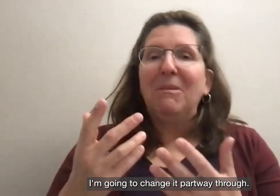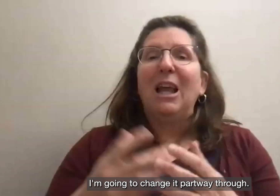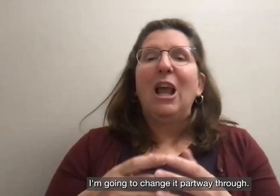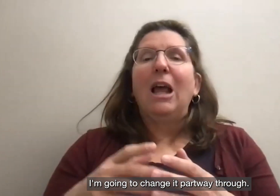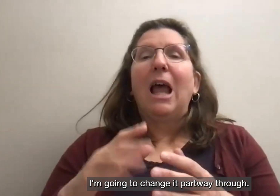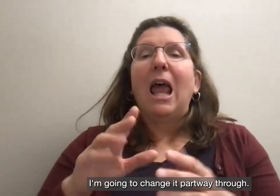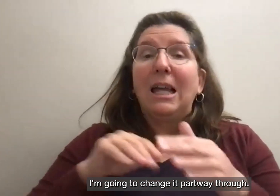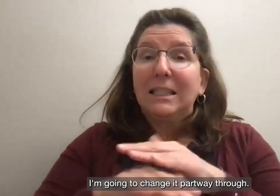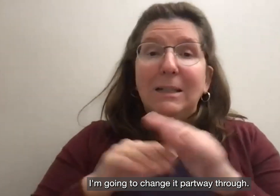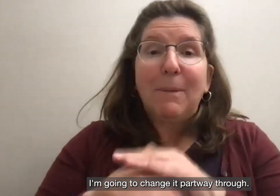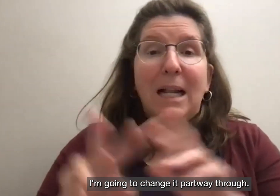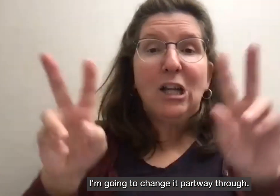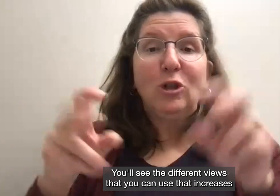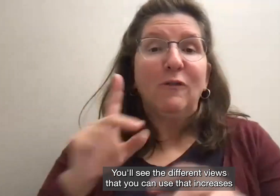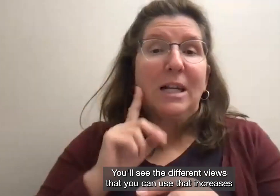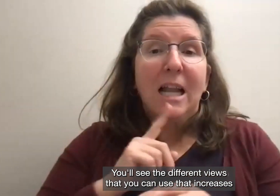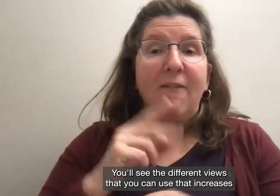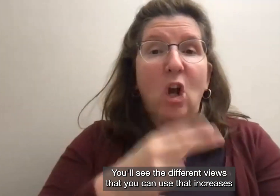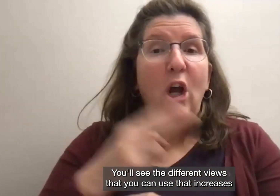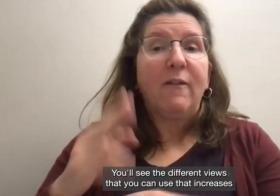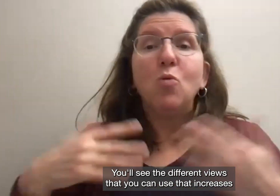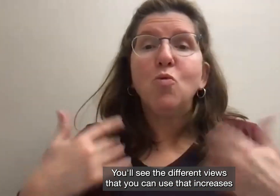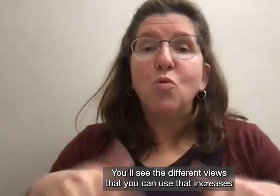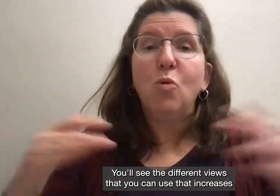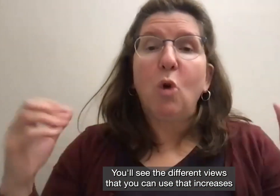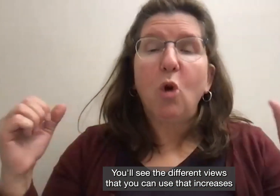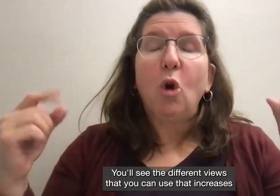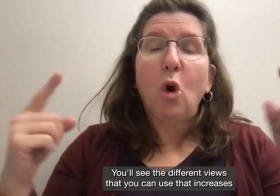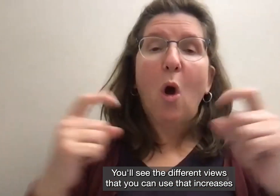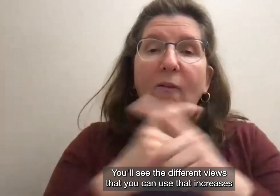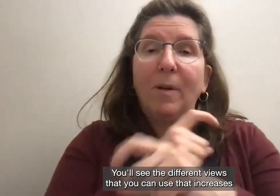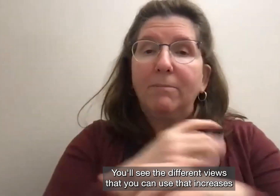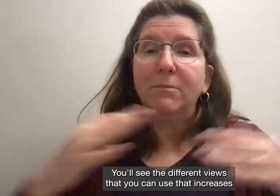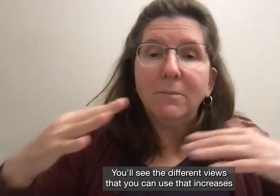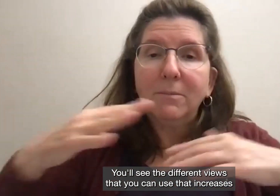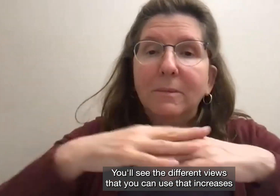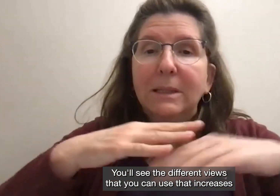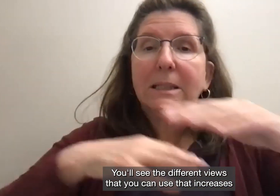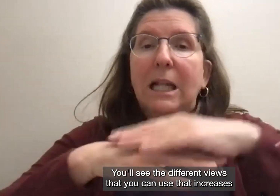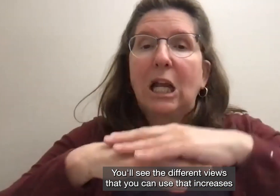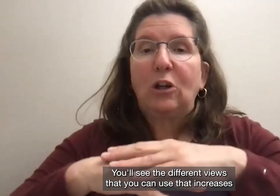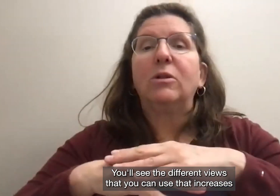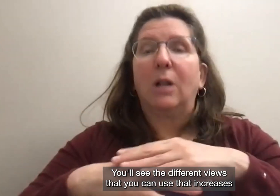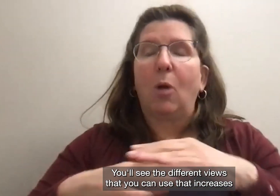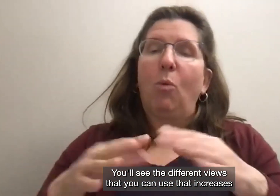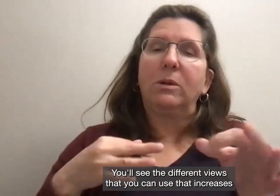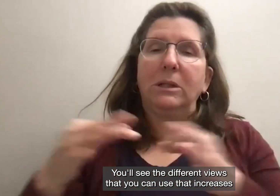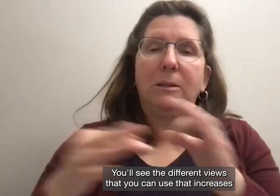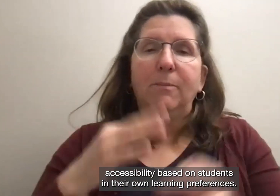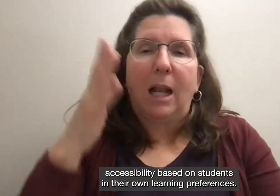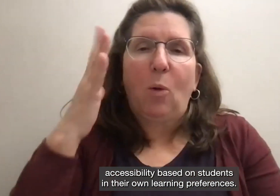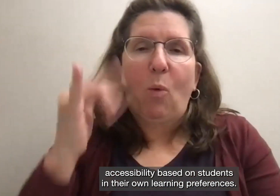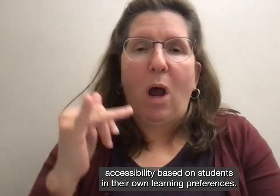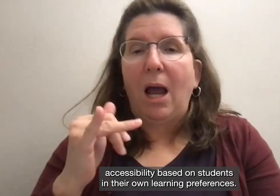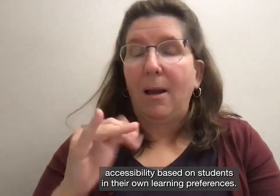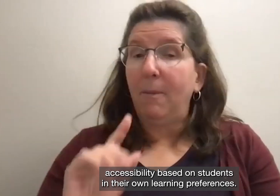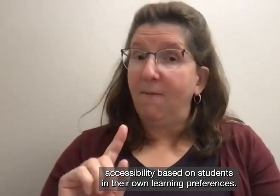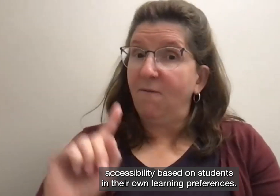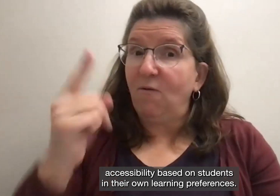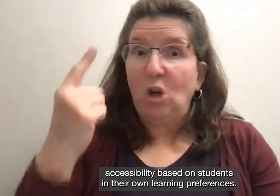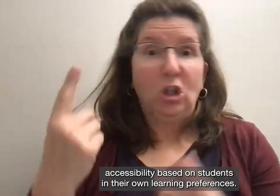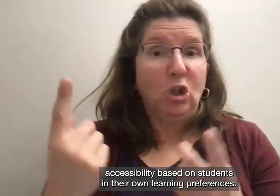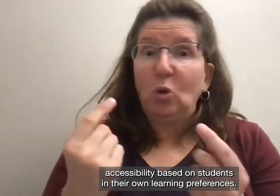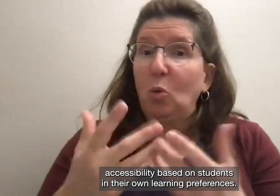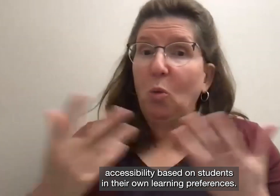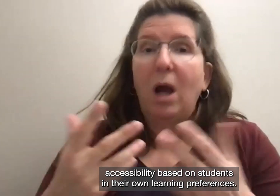it partway through. You'll see the different views that you can use that increases accessibility